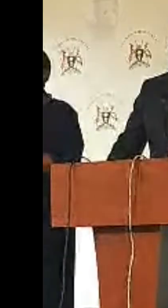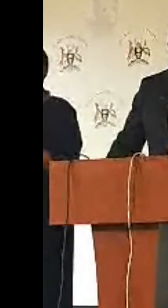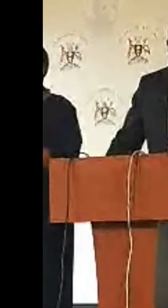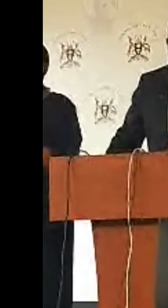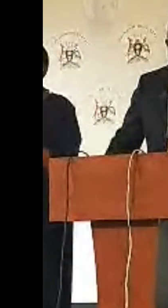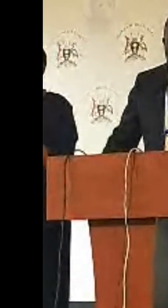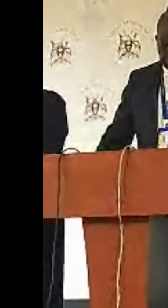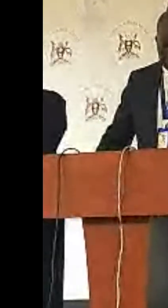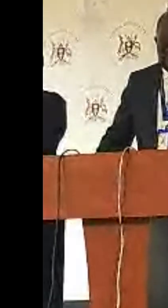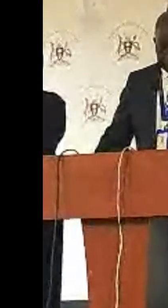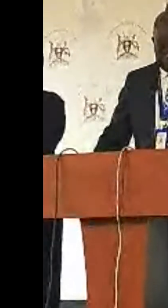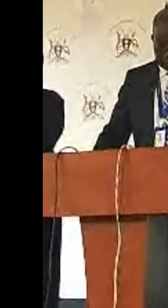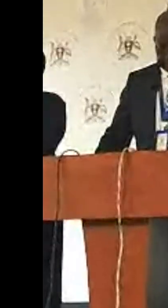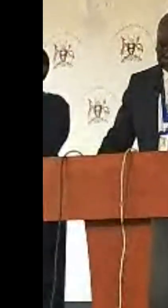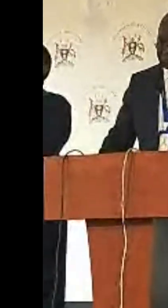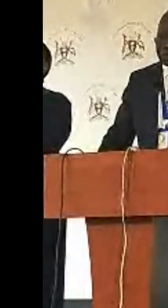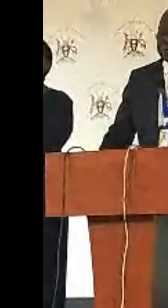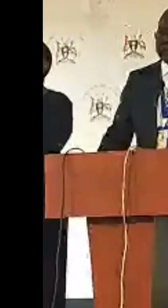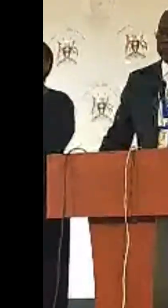Uganda National